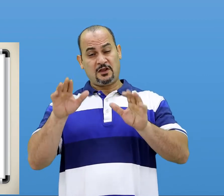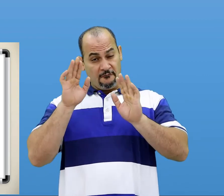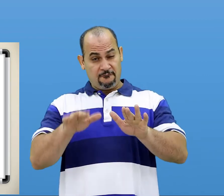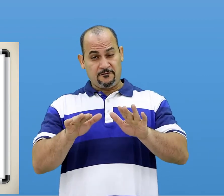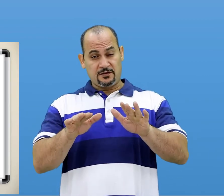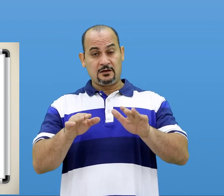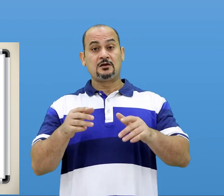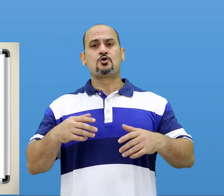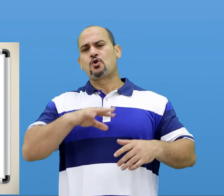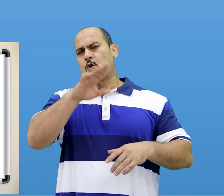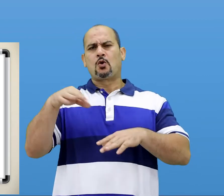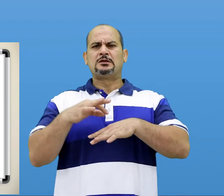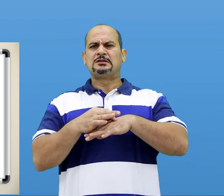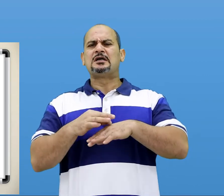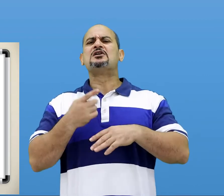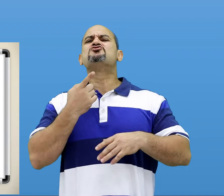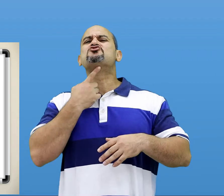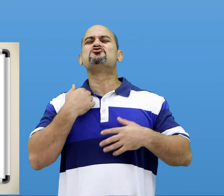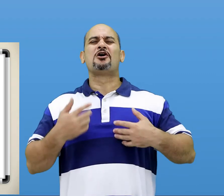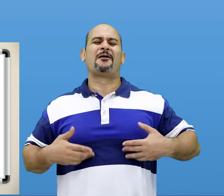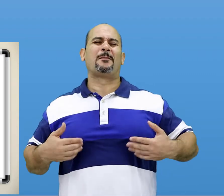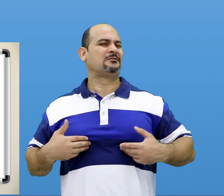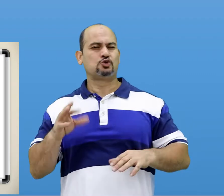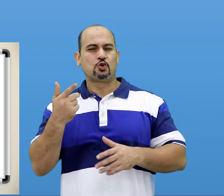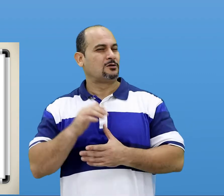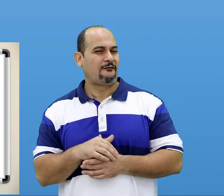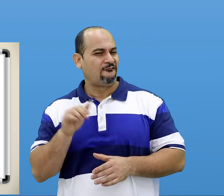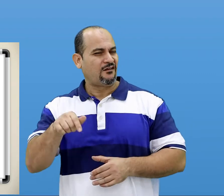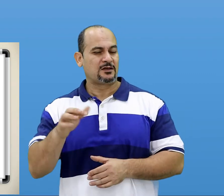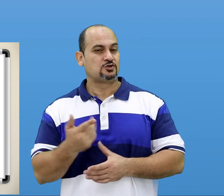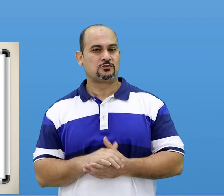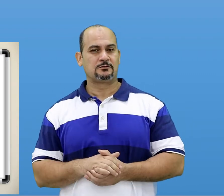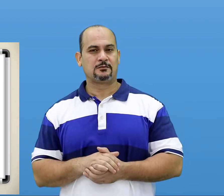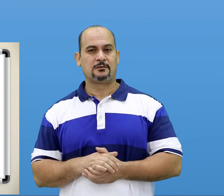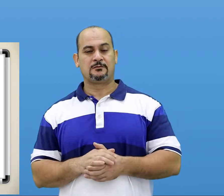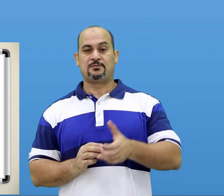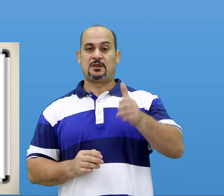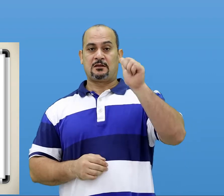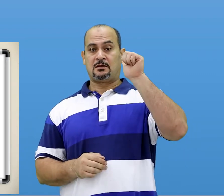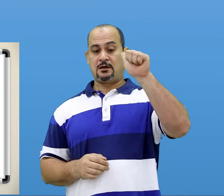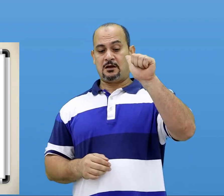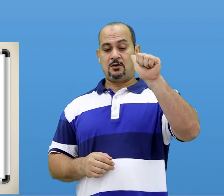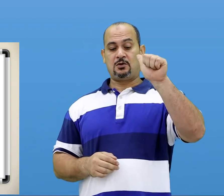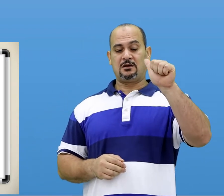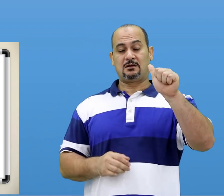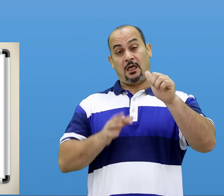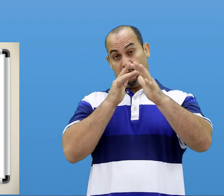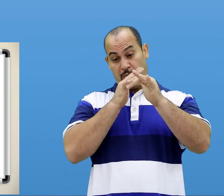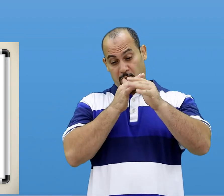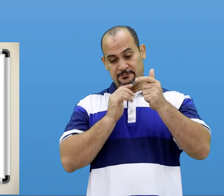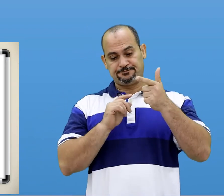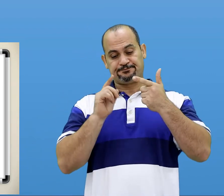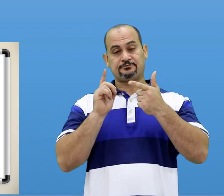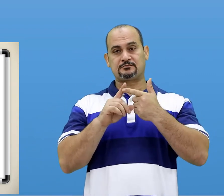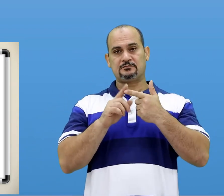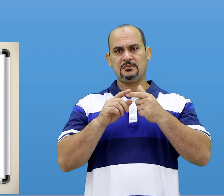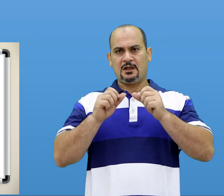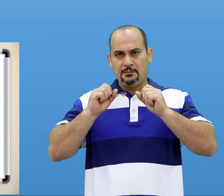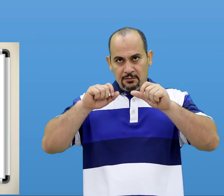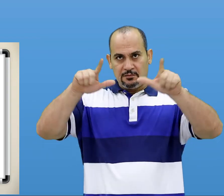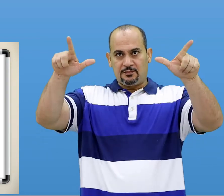have fun and enjoyed their time. Let's read the answers. A, bagpipes.